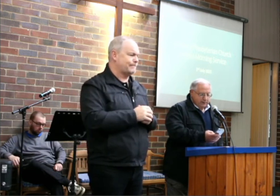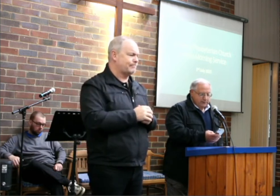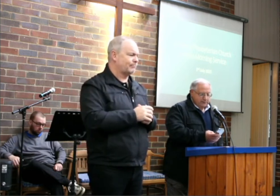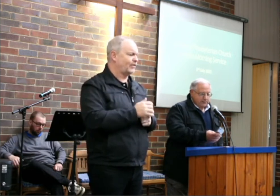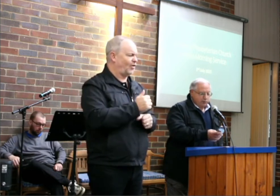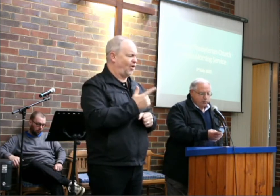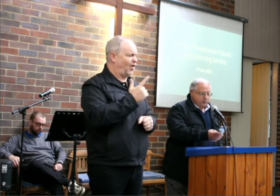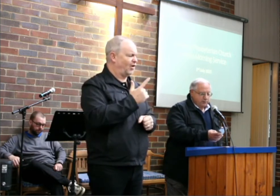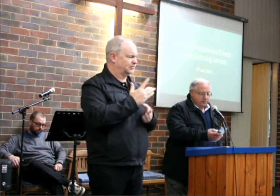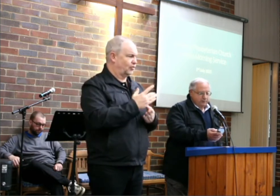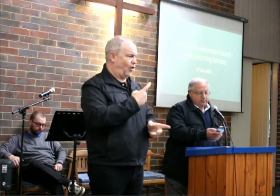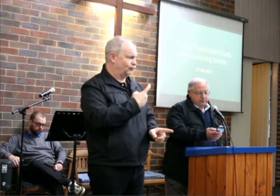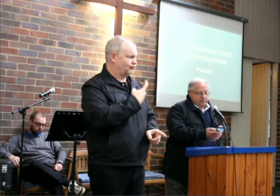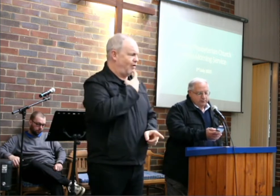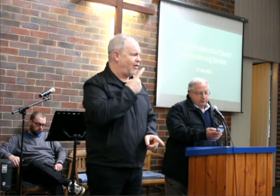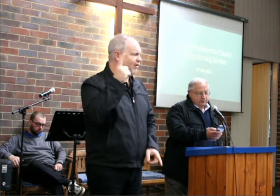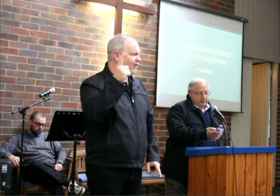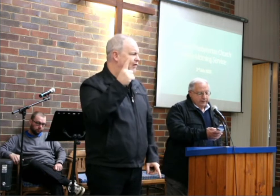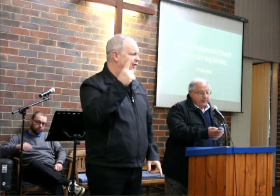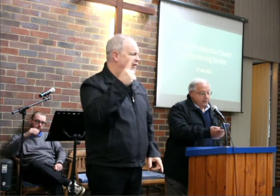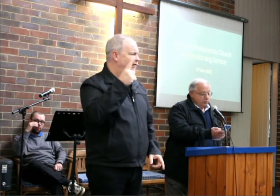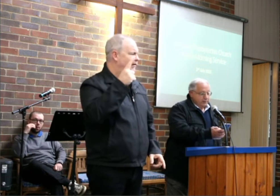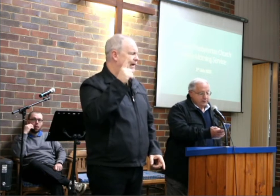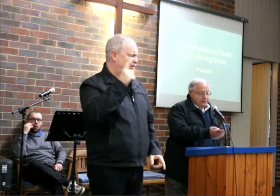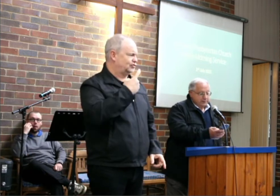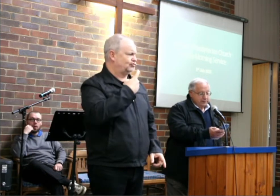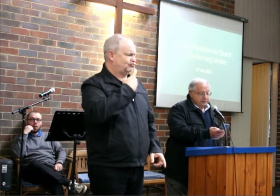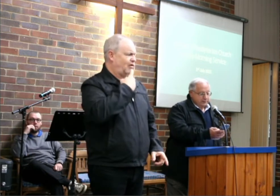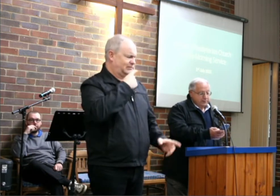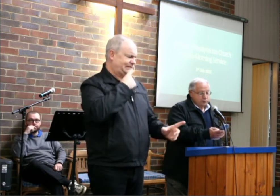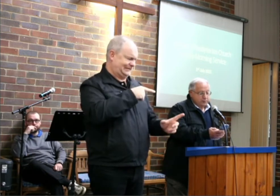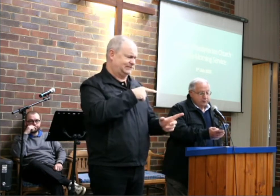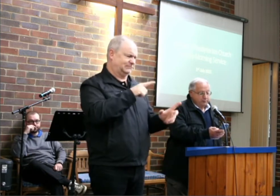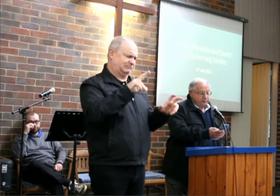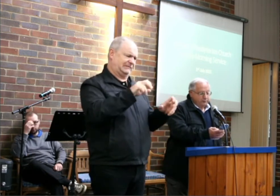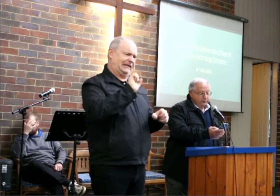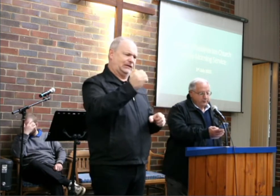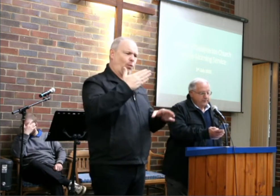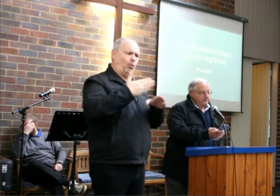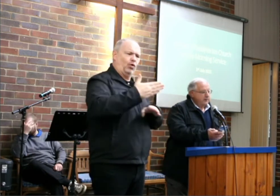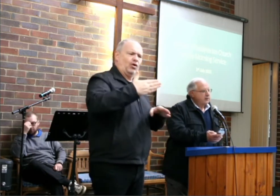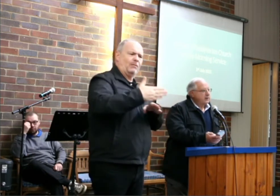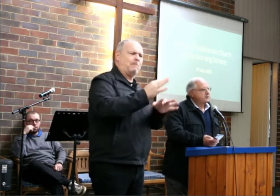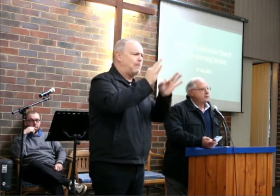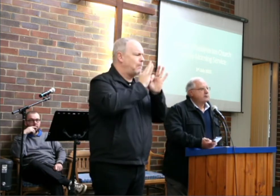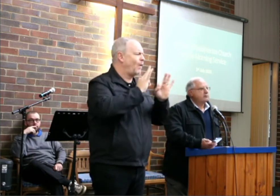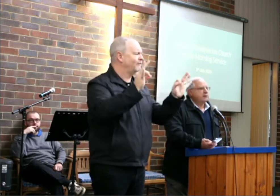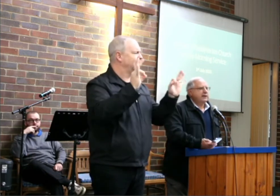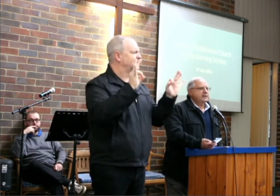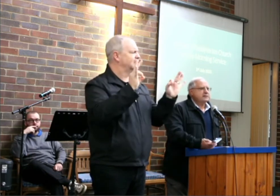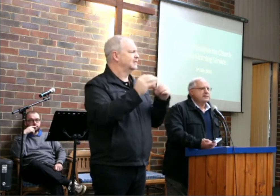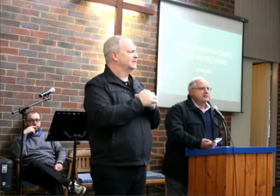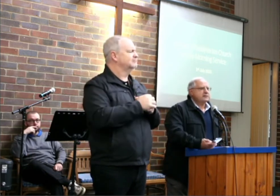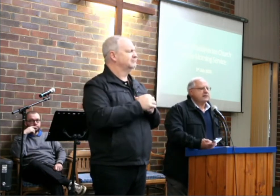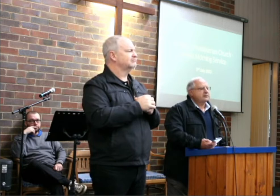God is a rock. He is the rock, he says here, and his works are perfect. So in